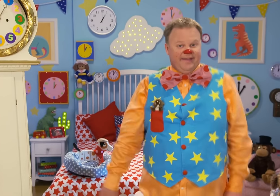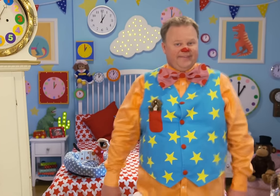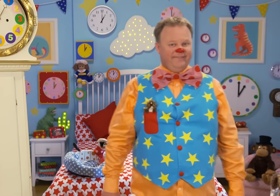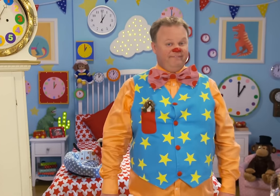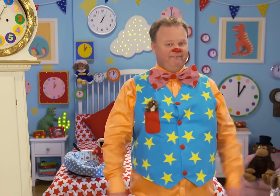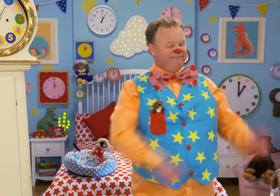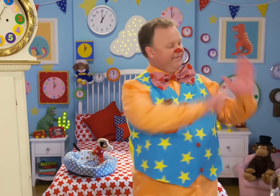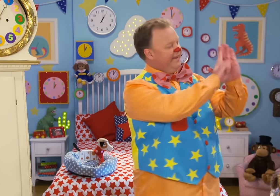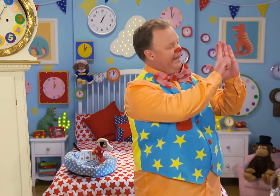Yes.